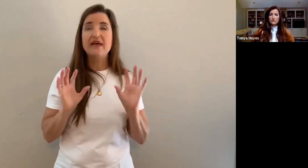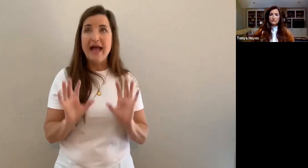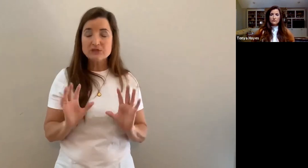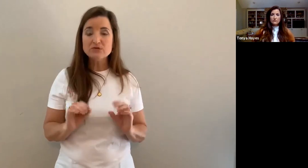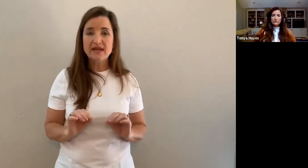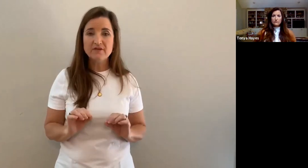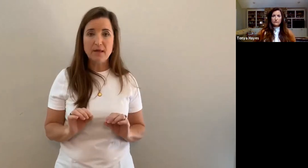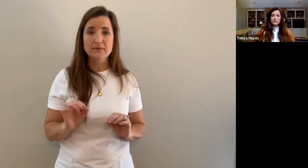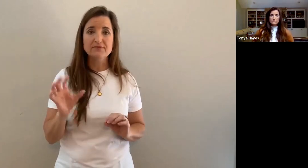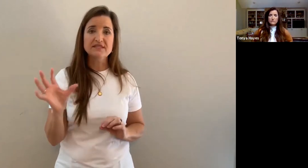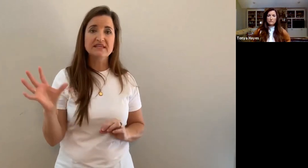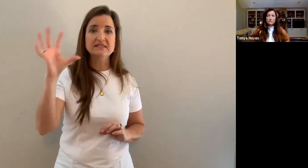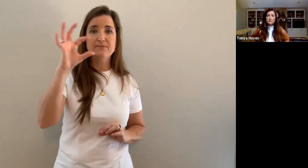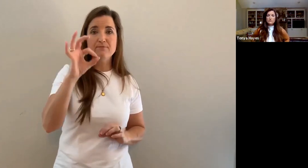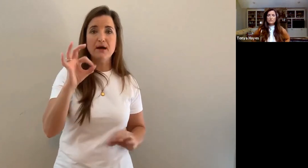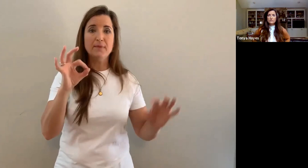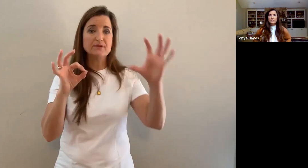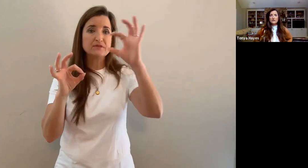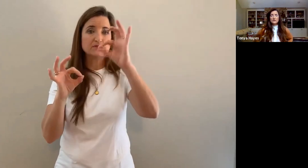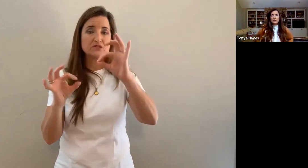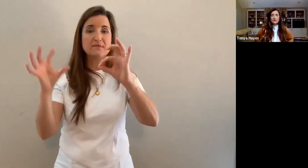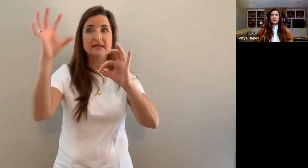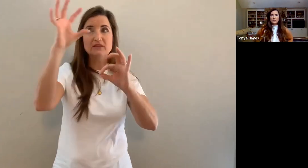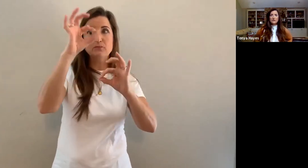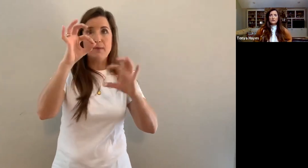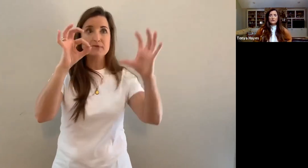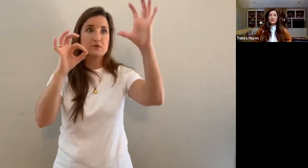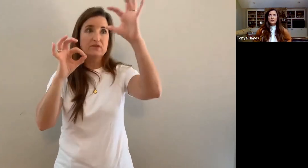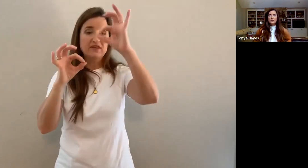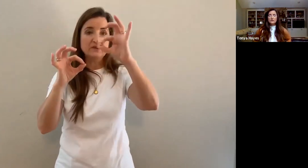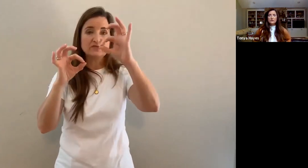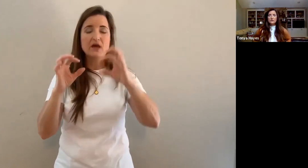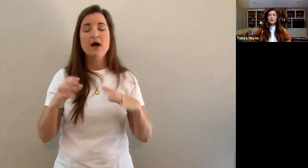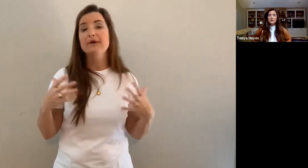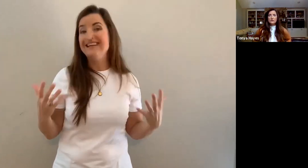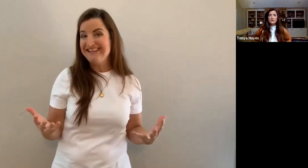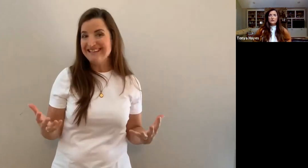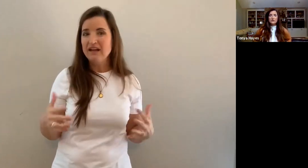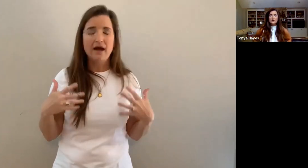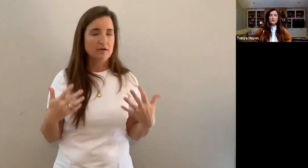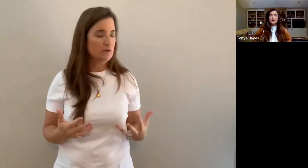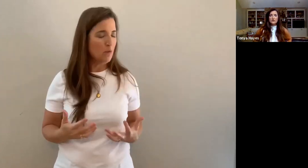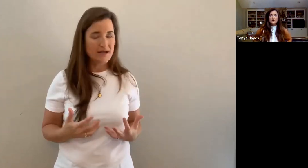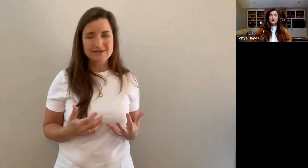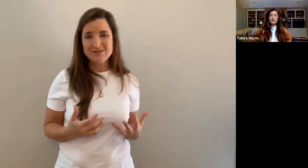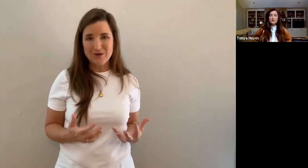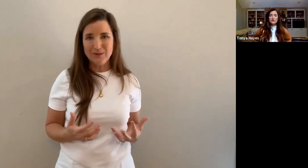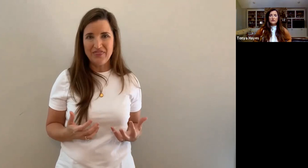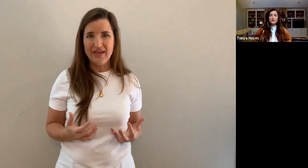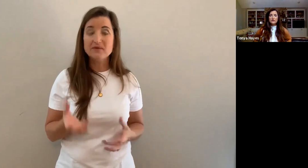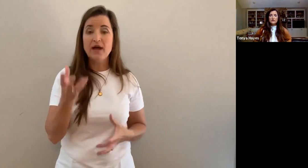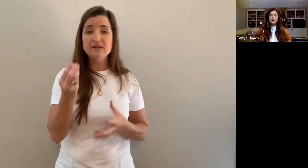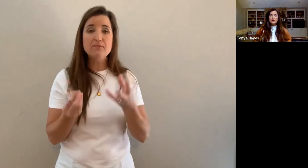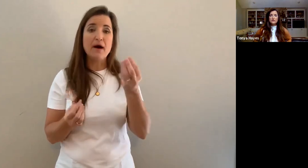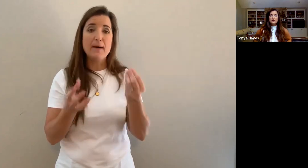Bubbles. Now the actual sign for bubbles is this. Bubbles. You're just making little bubbles with your fingers. But again, our little ones struggle